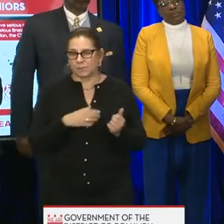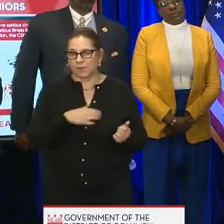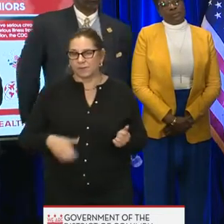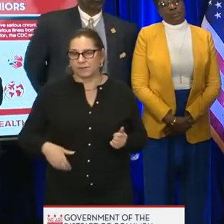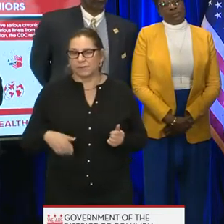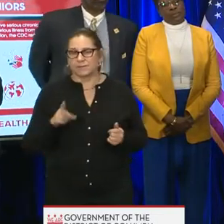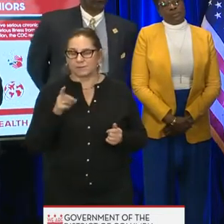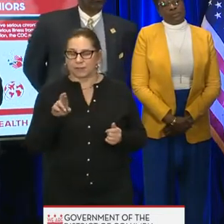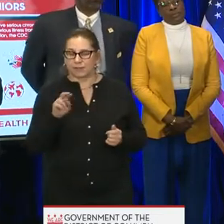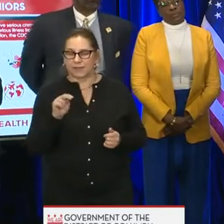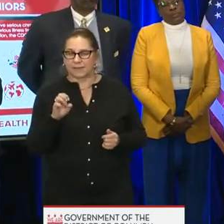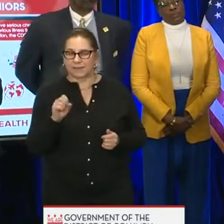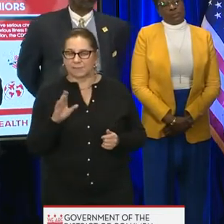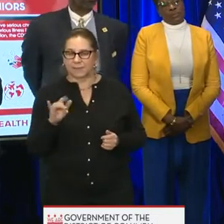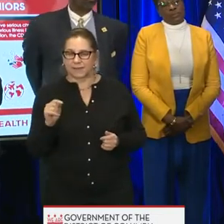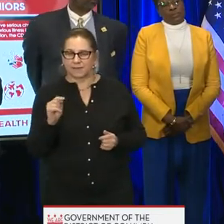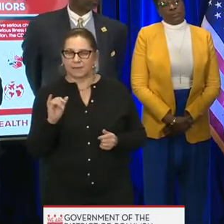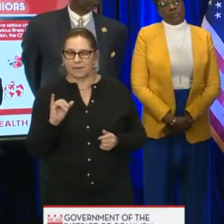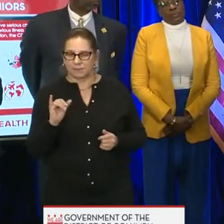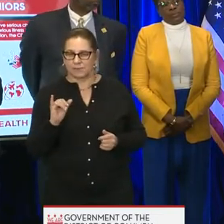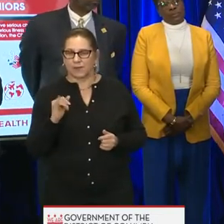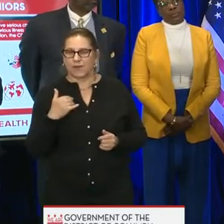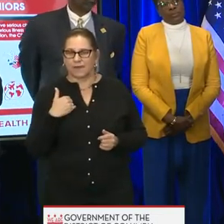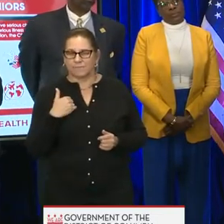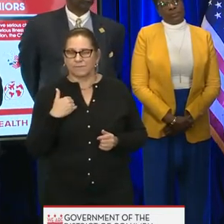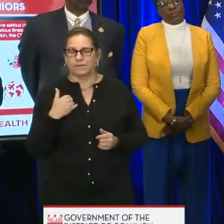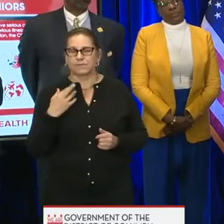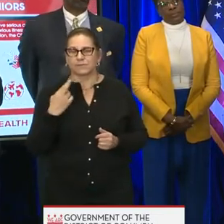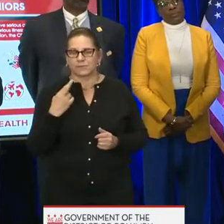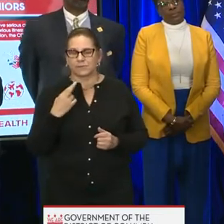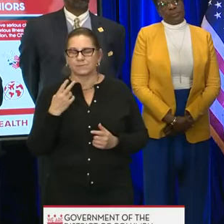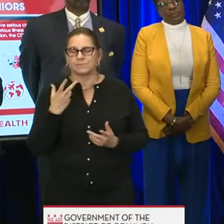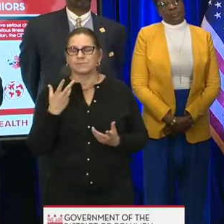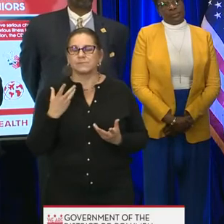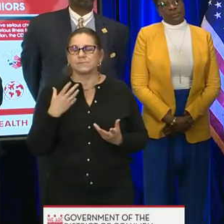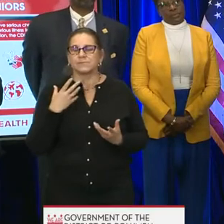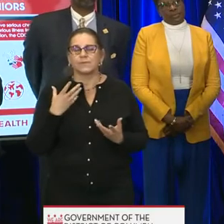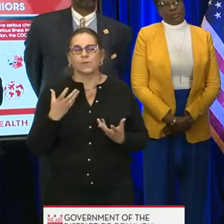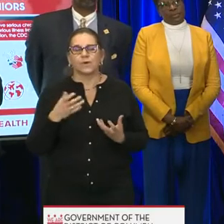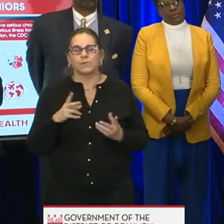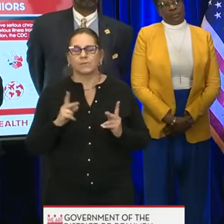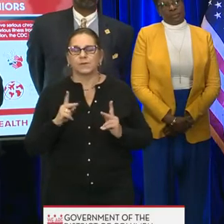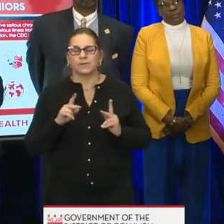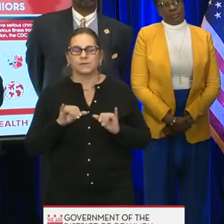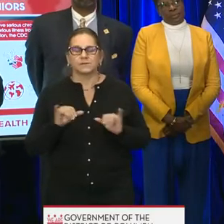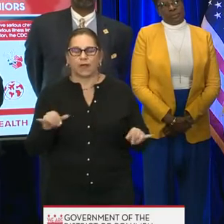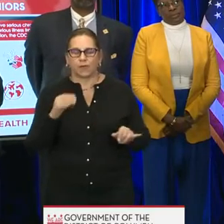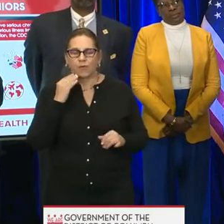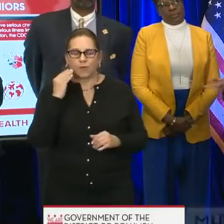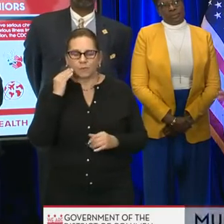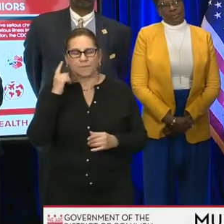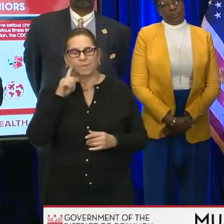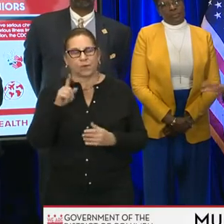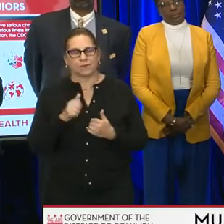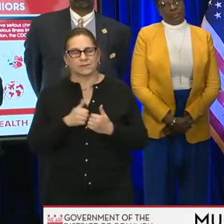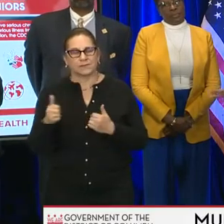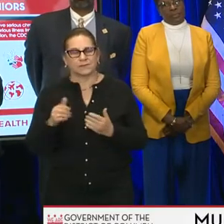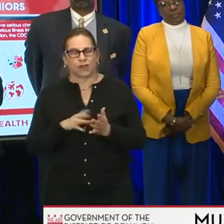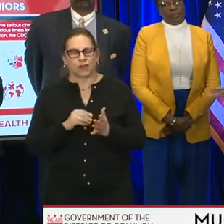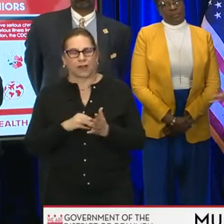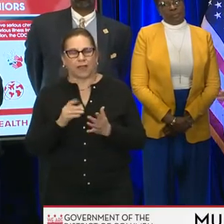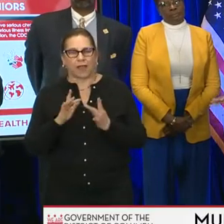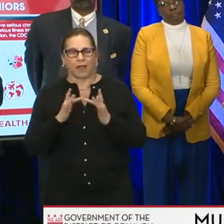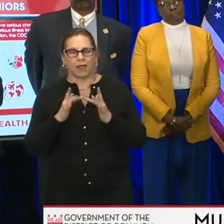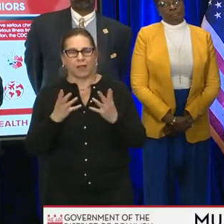purpose of having distance learning is to be at home, distance learning. It is not to be out in